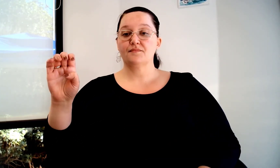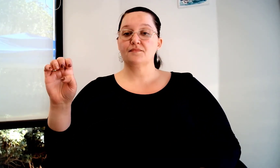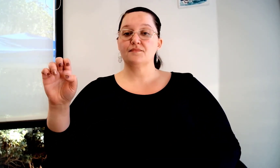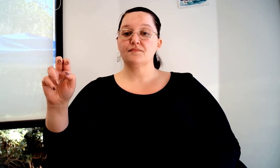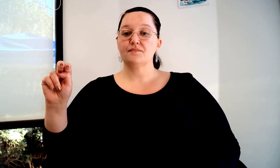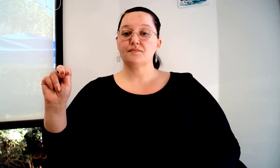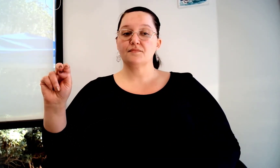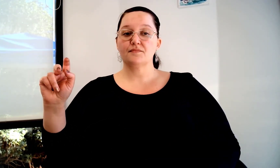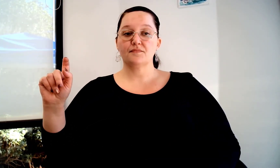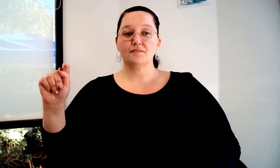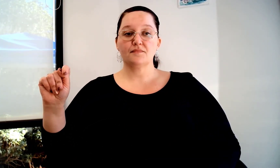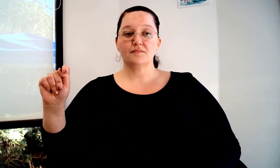Number 2,